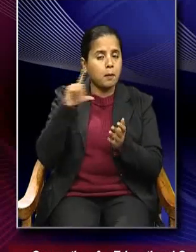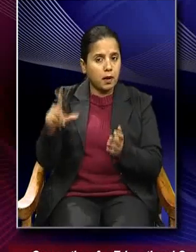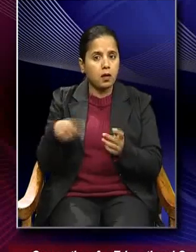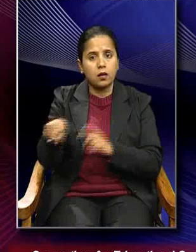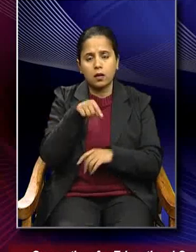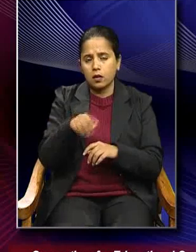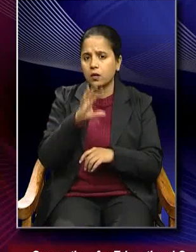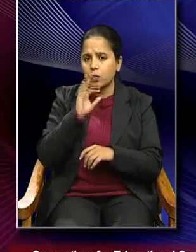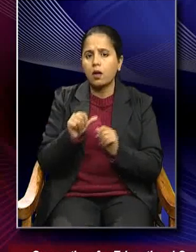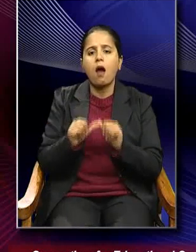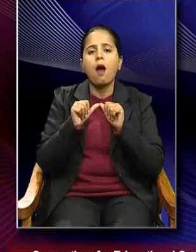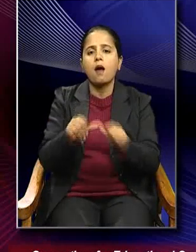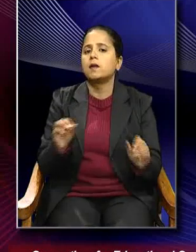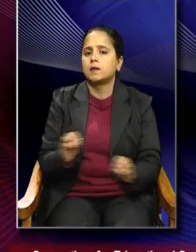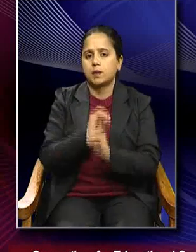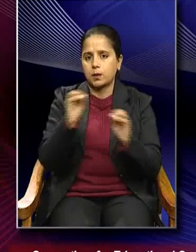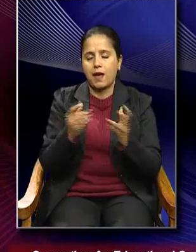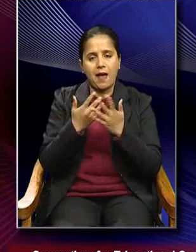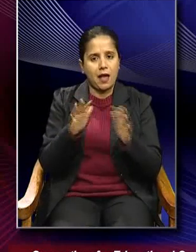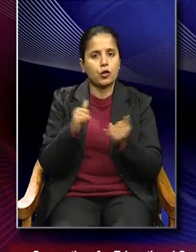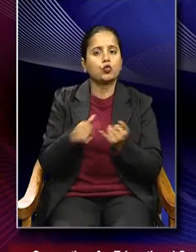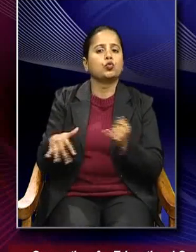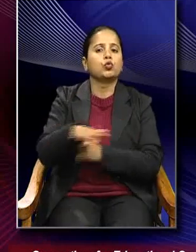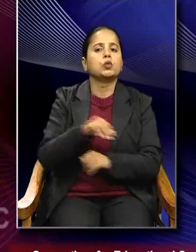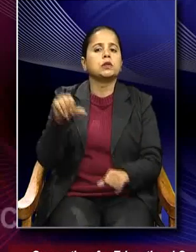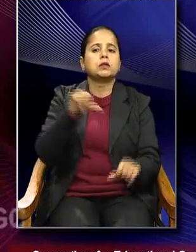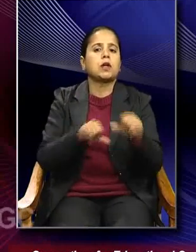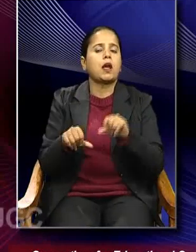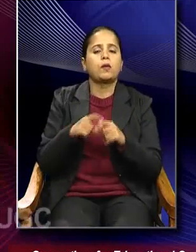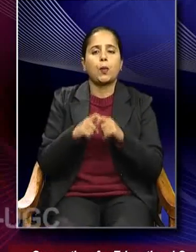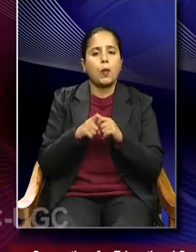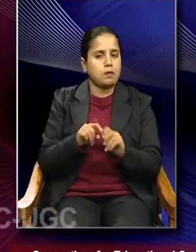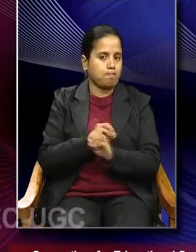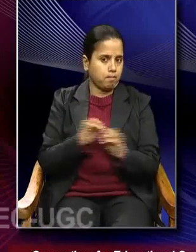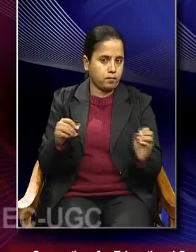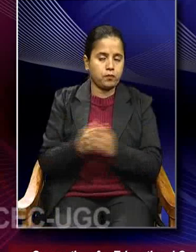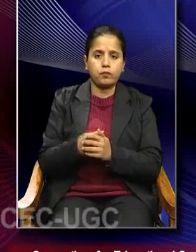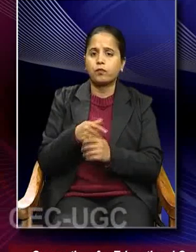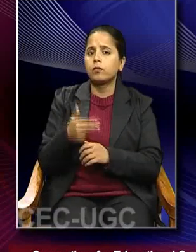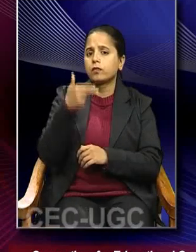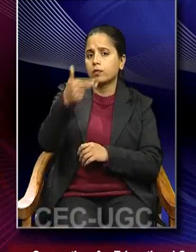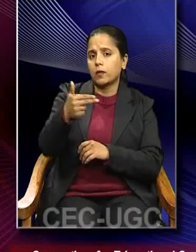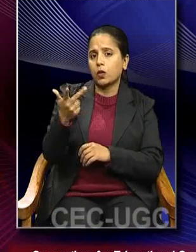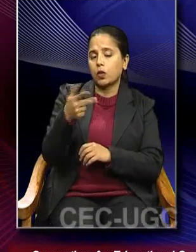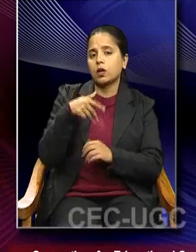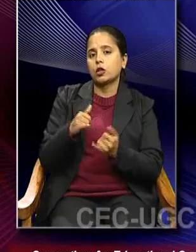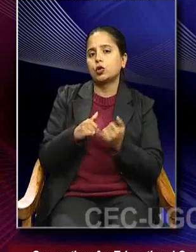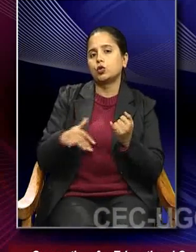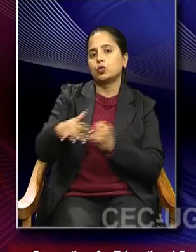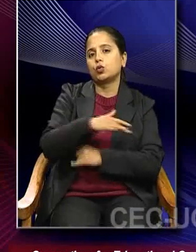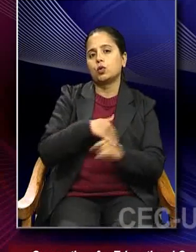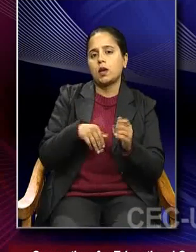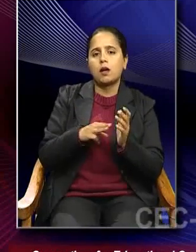does not answer any social scientific question. It turns sociology into